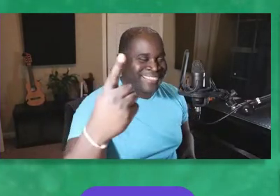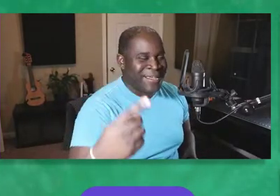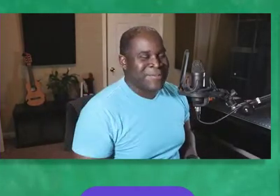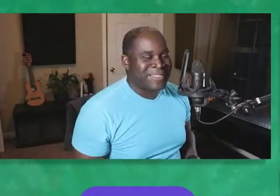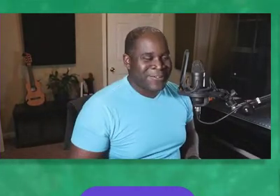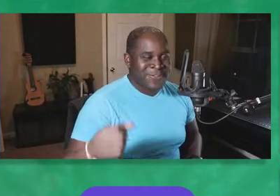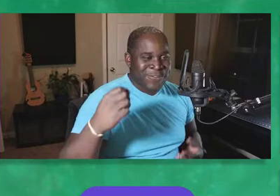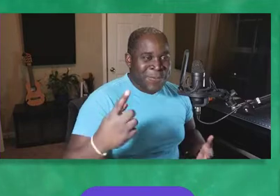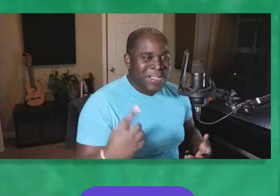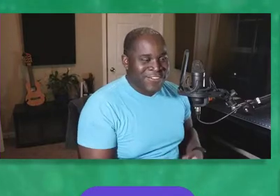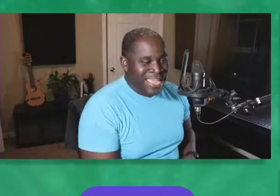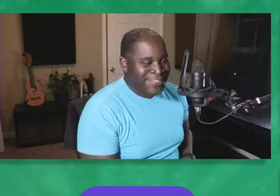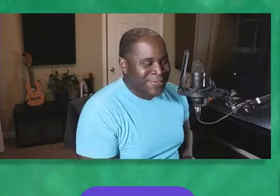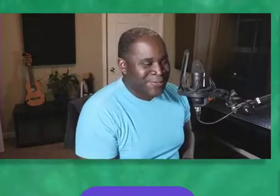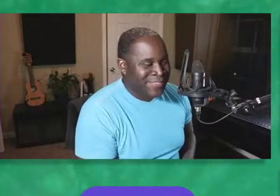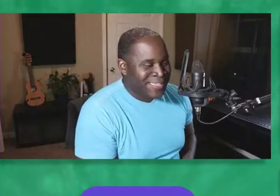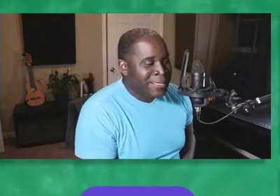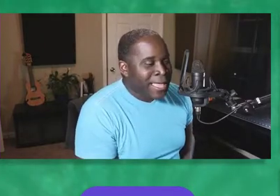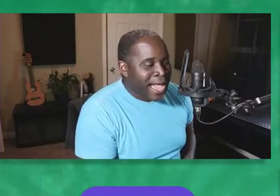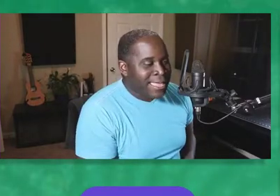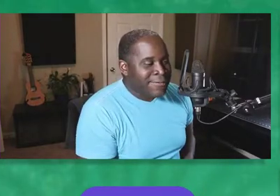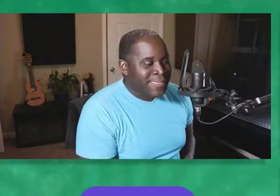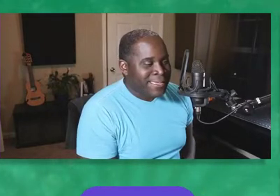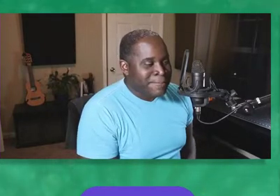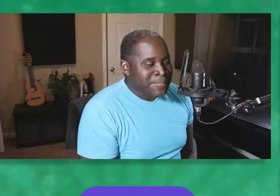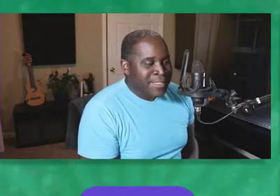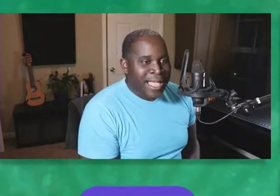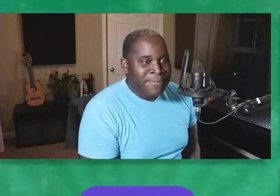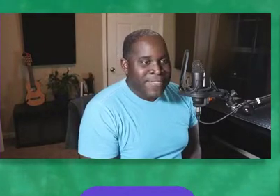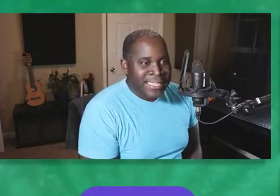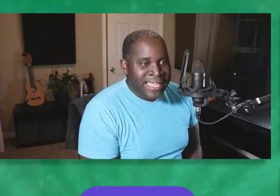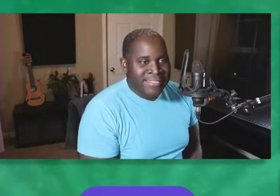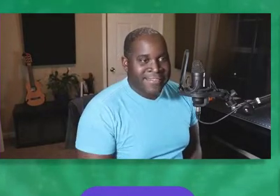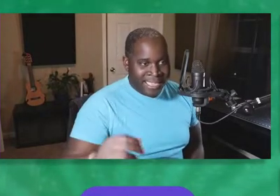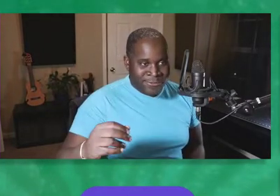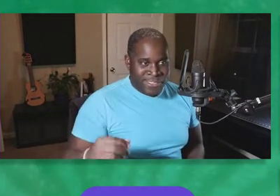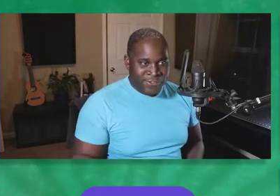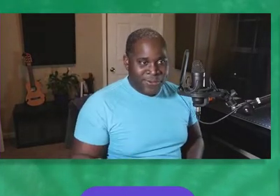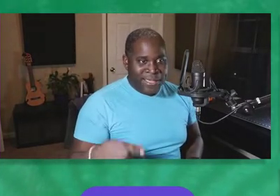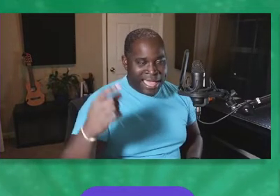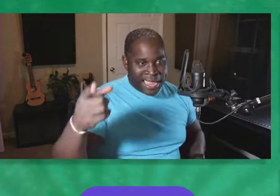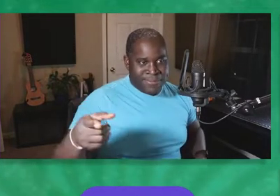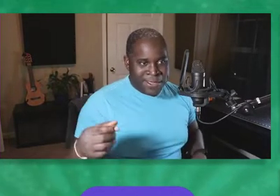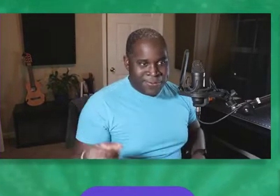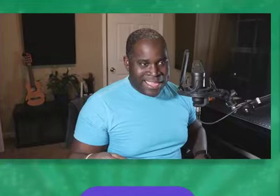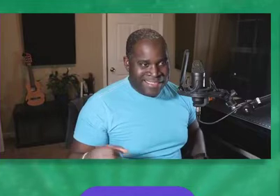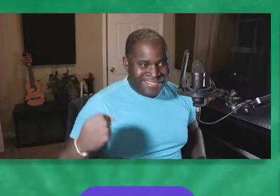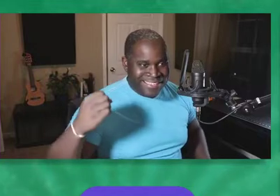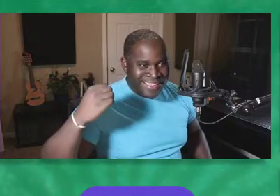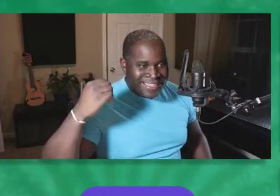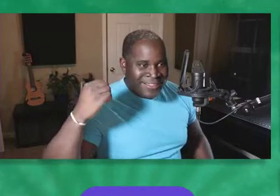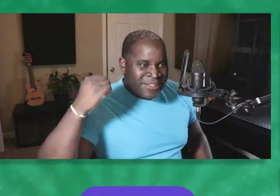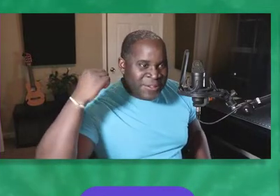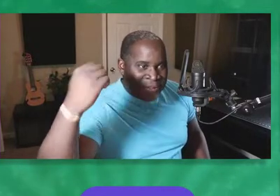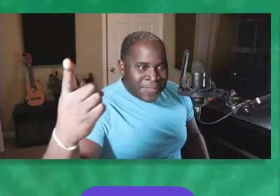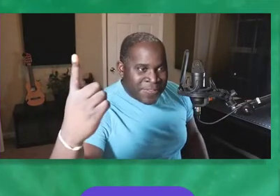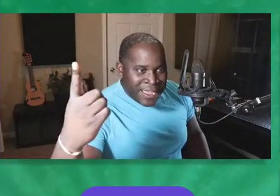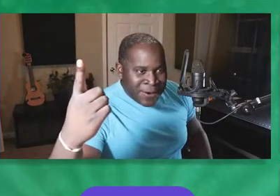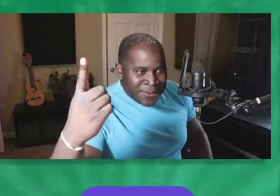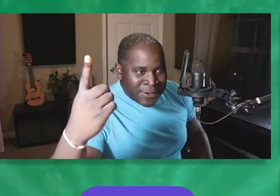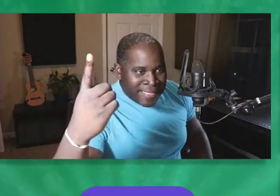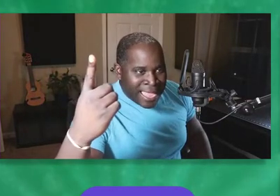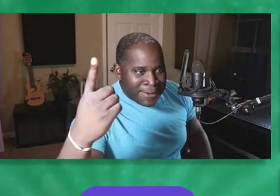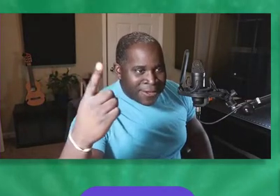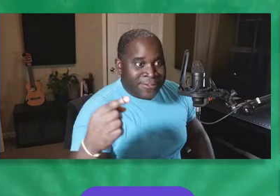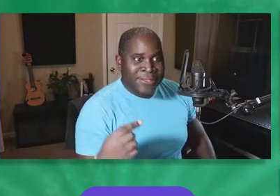means like there. But there's so much attitude with it. I even think I'm thinking like this additional eyebrow raise. Yeah,